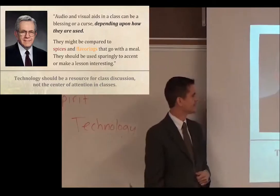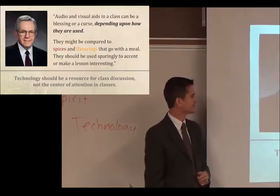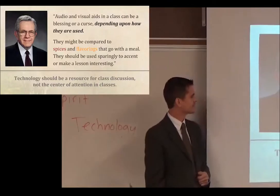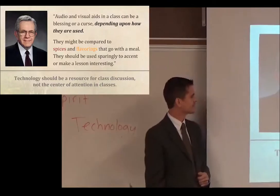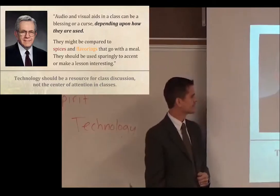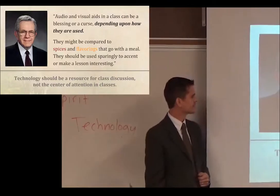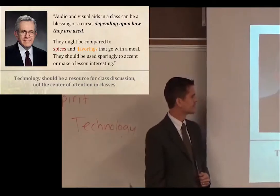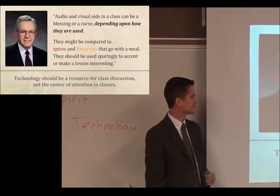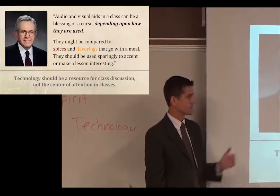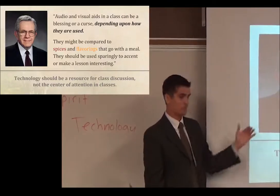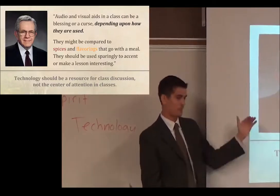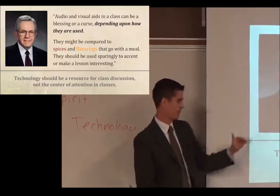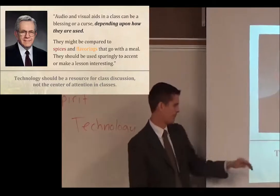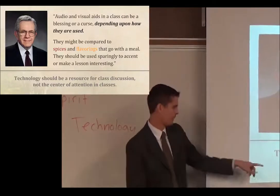They shouldn't be a nuisance.